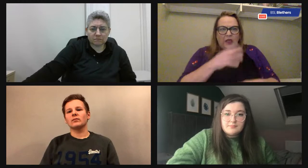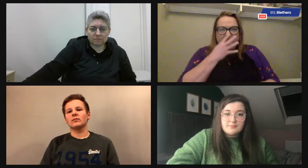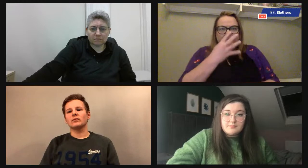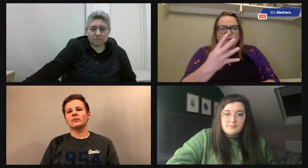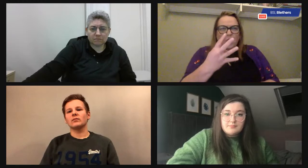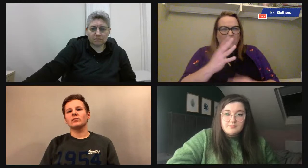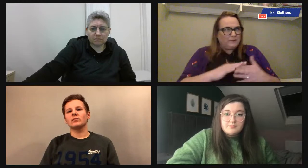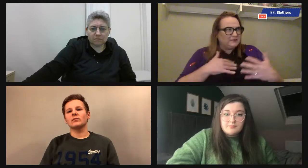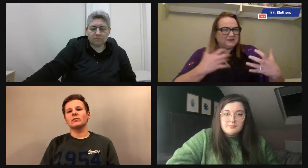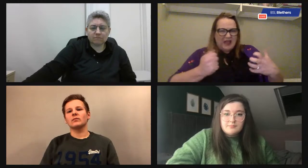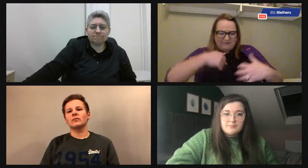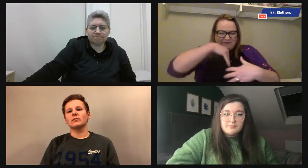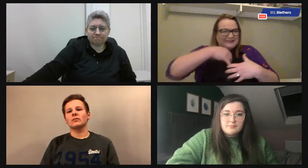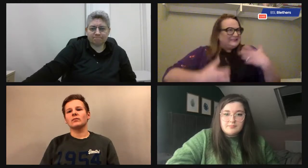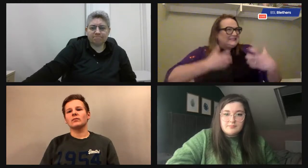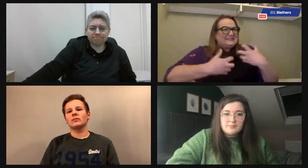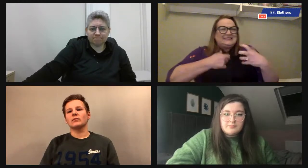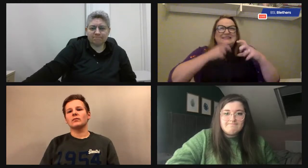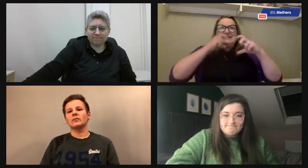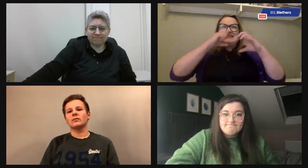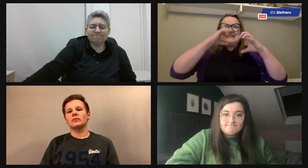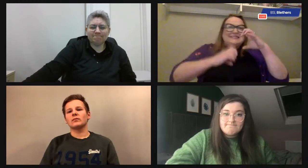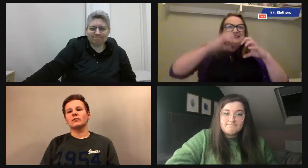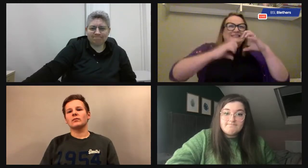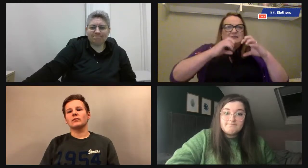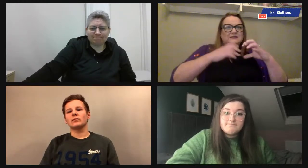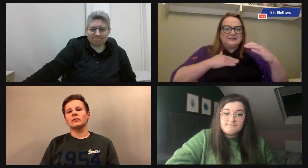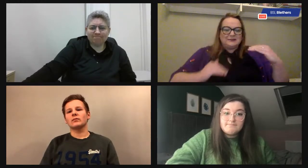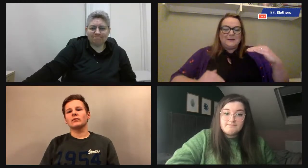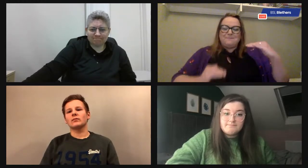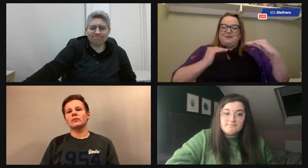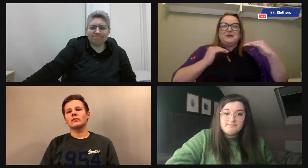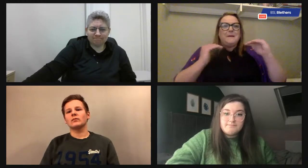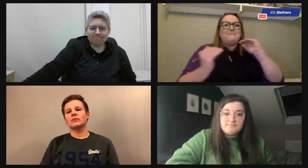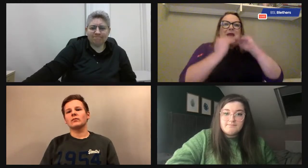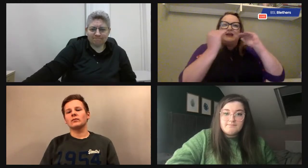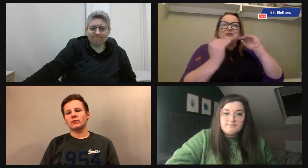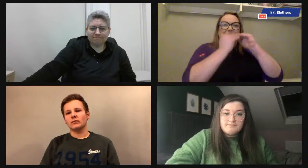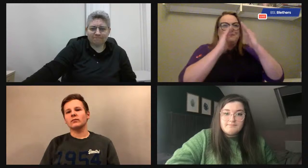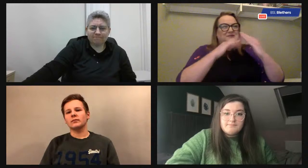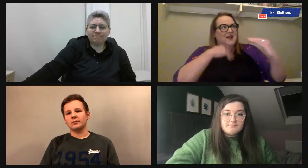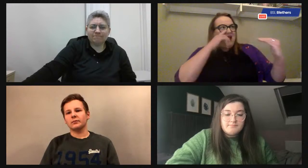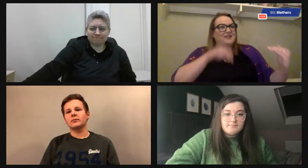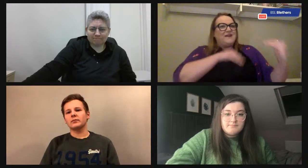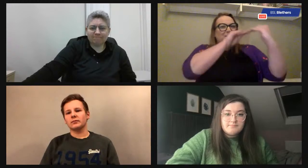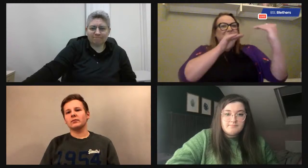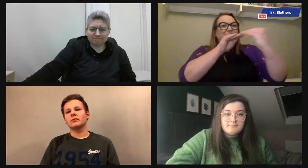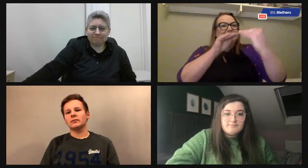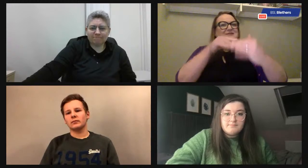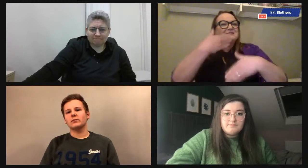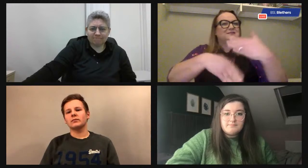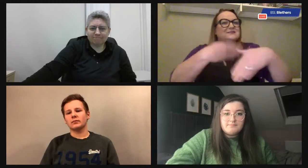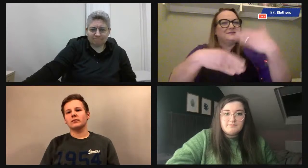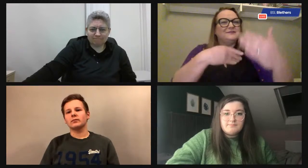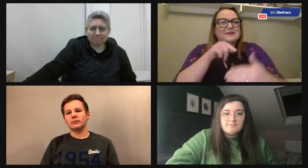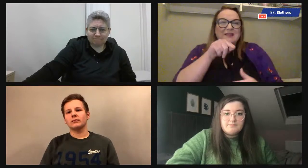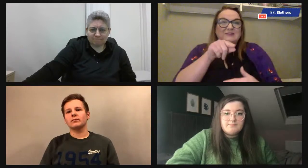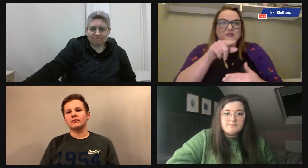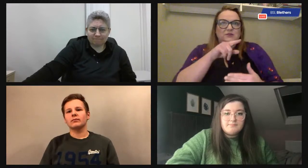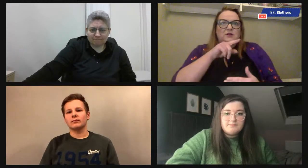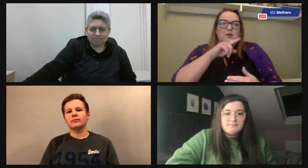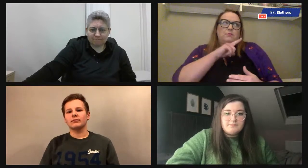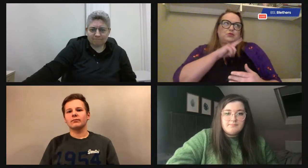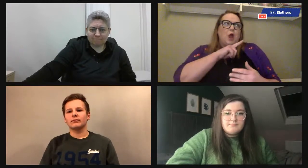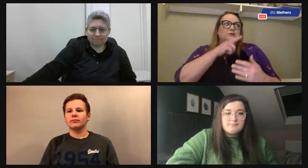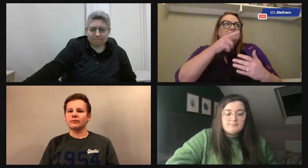for example, what you don't want is a child at 10 communicating at the same level as